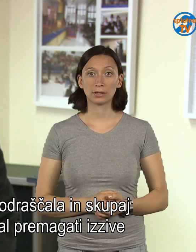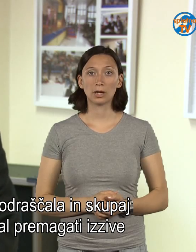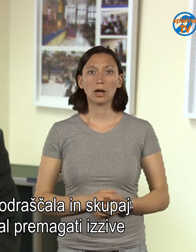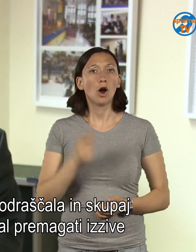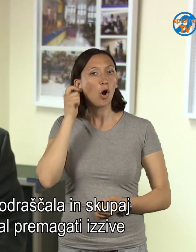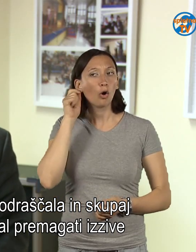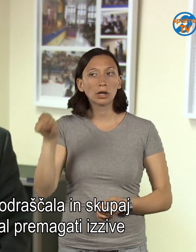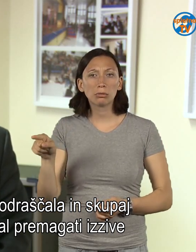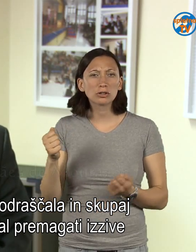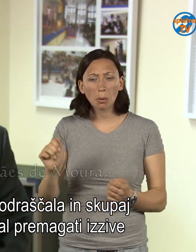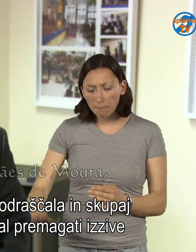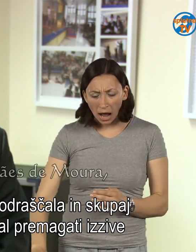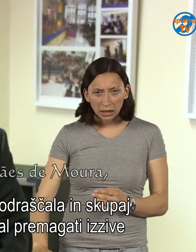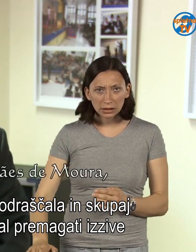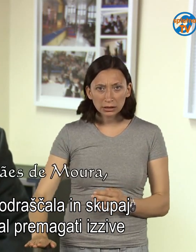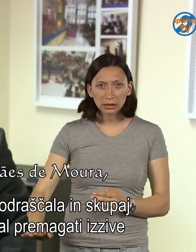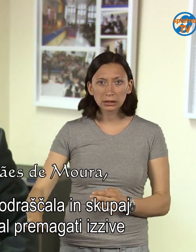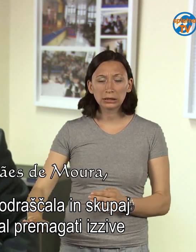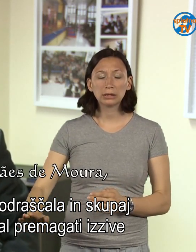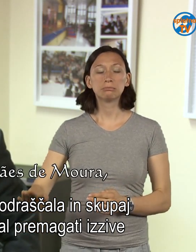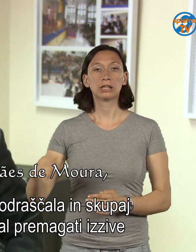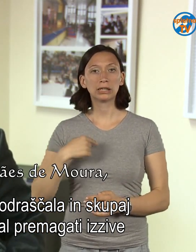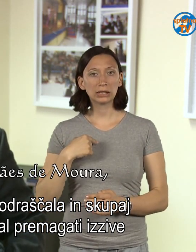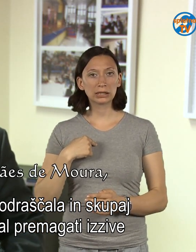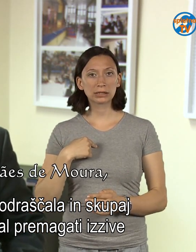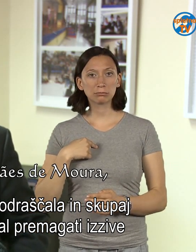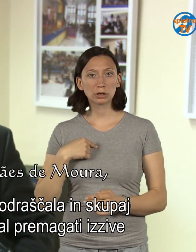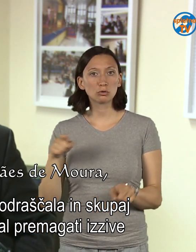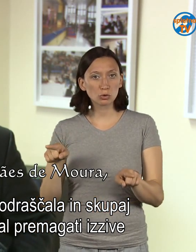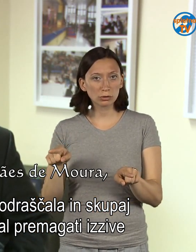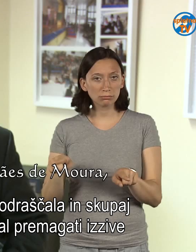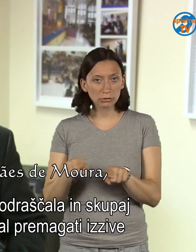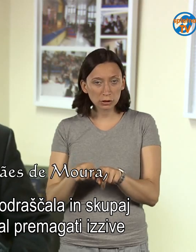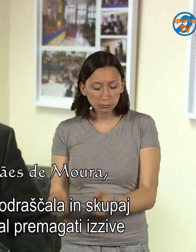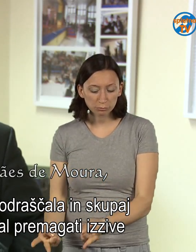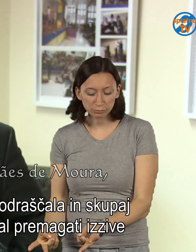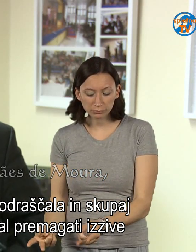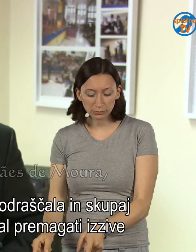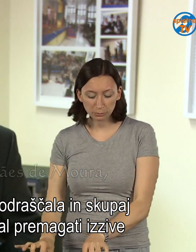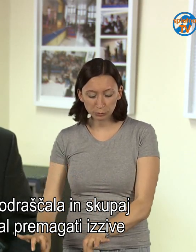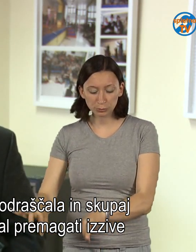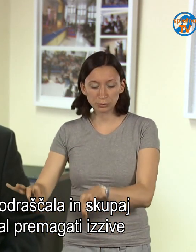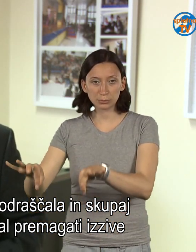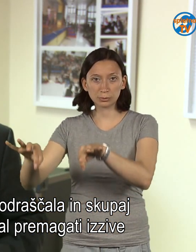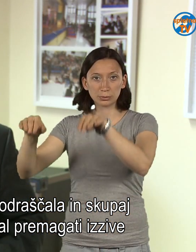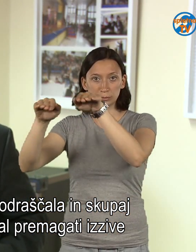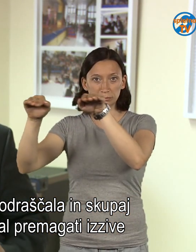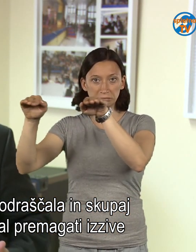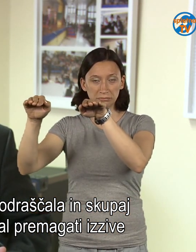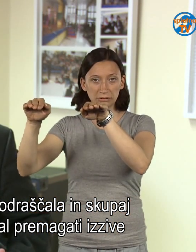Since she was very small, I was raised with her and